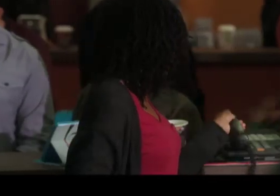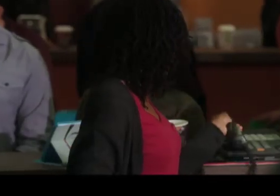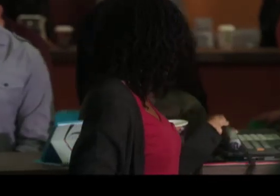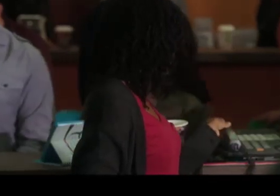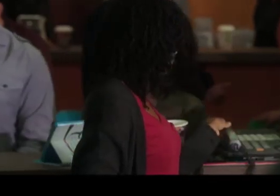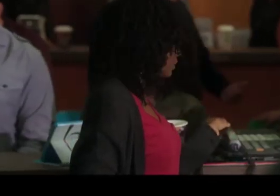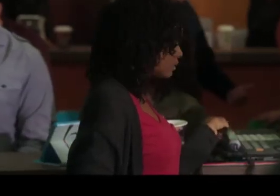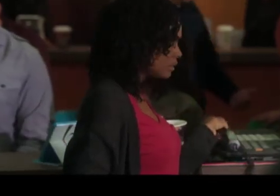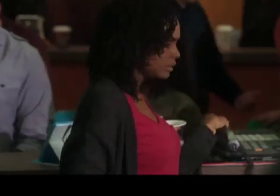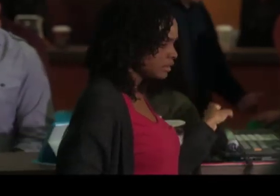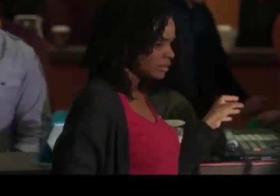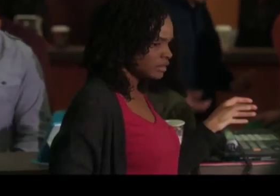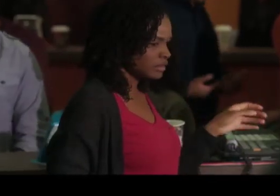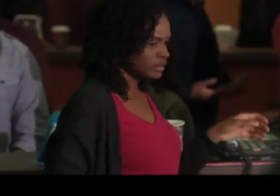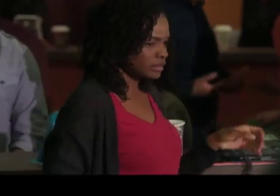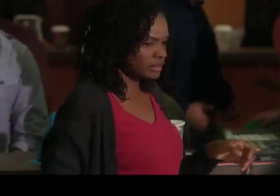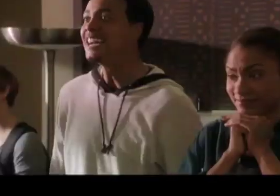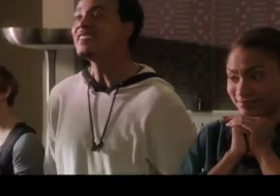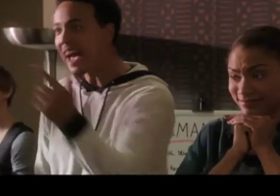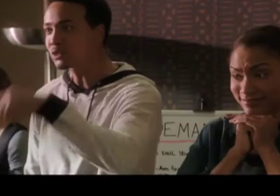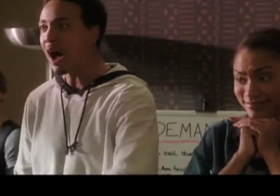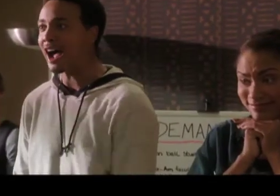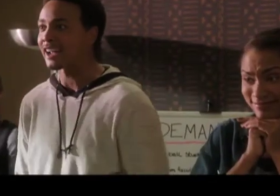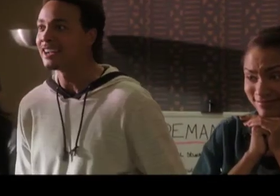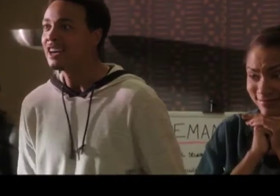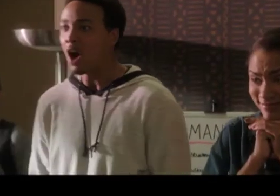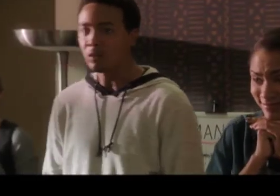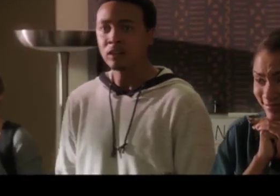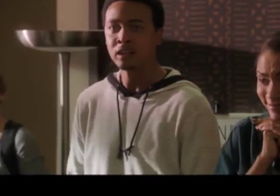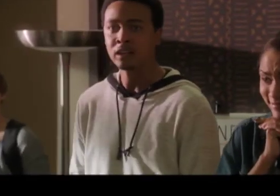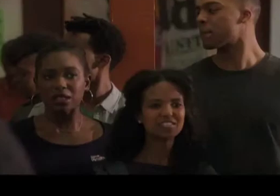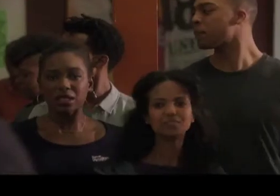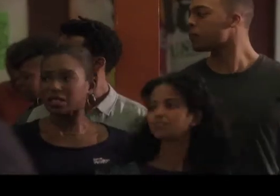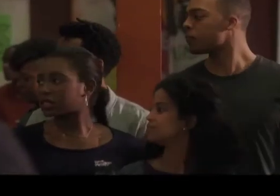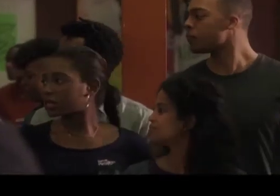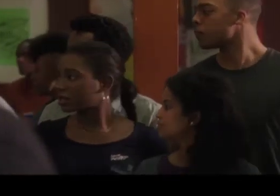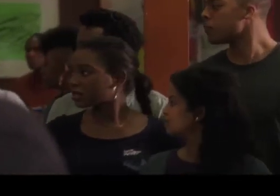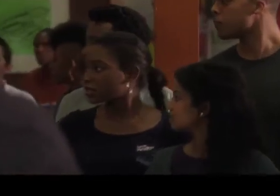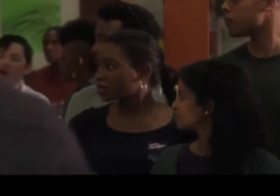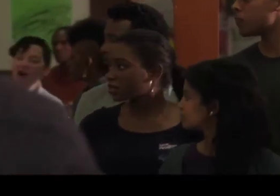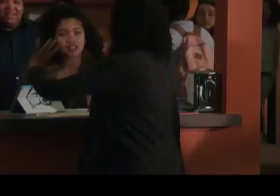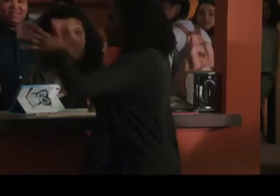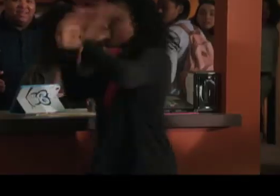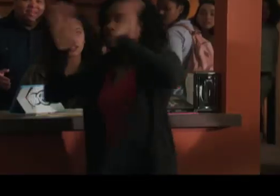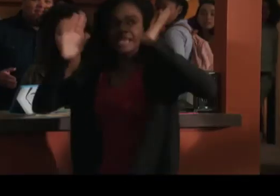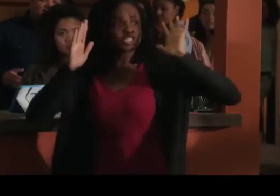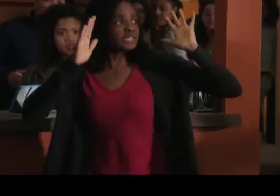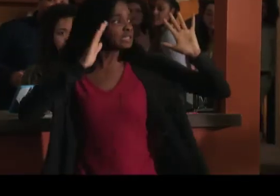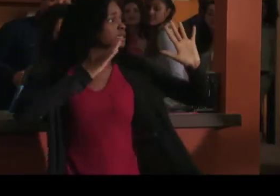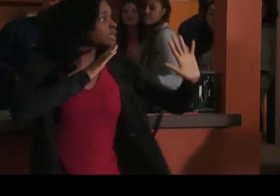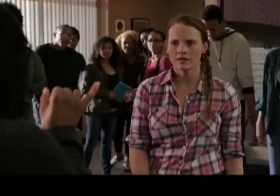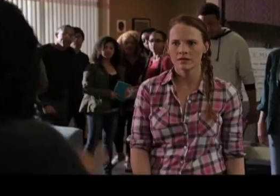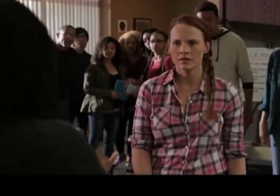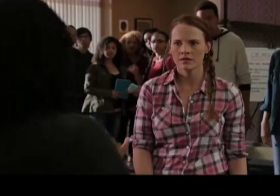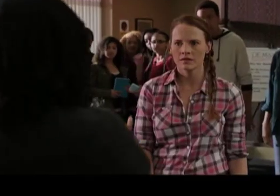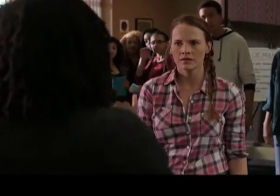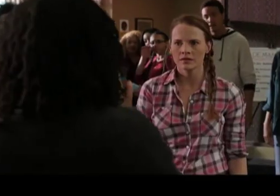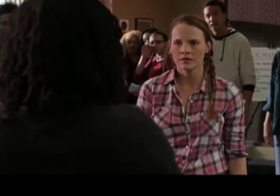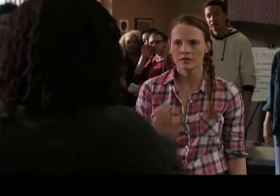this room, we did it! That's why! Keyshawn! Everyone! Please, can I get your attention? That was the